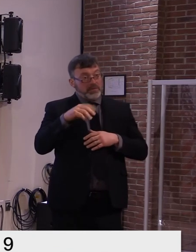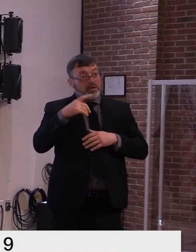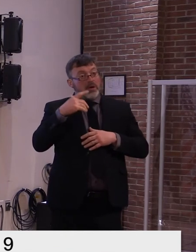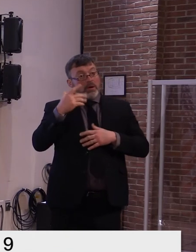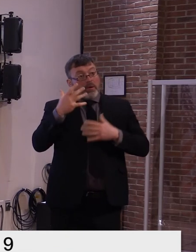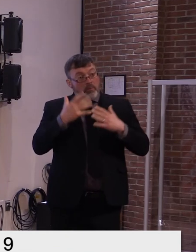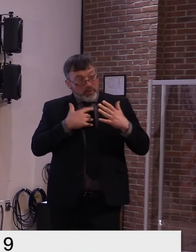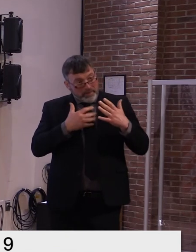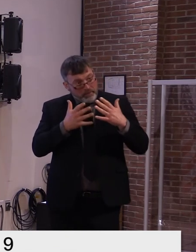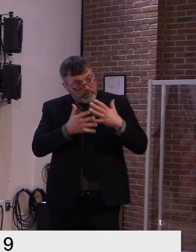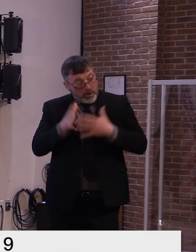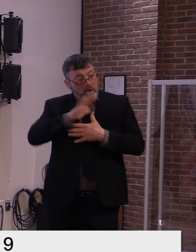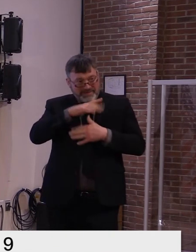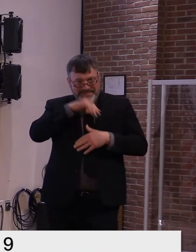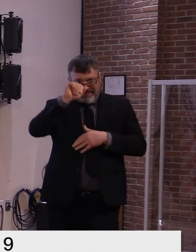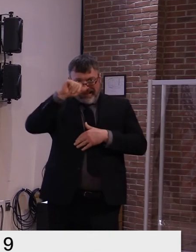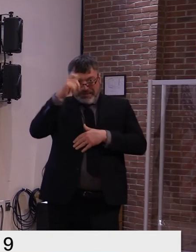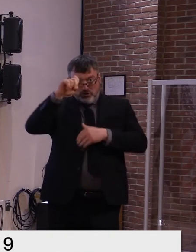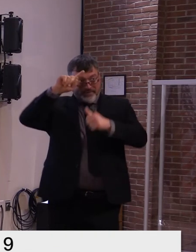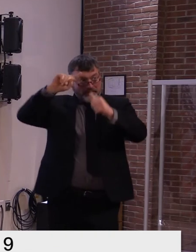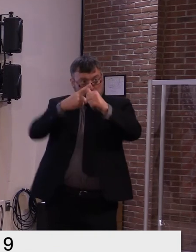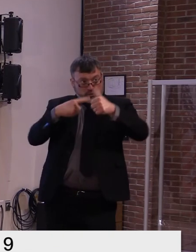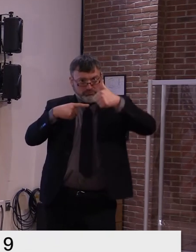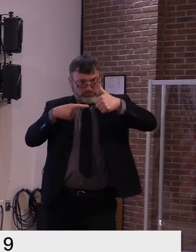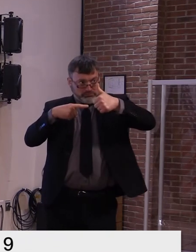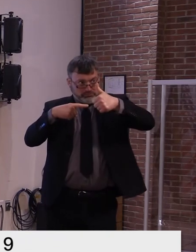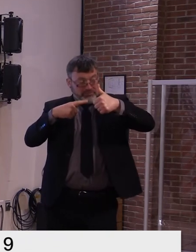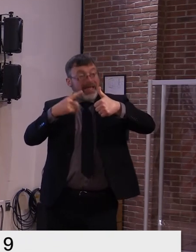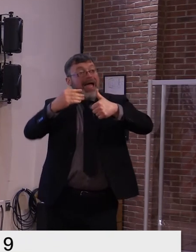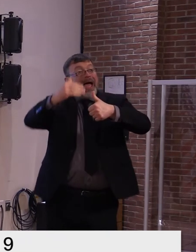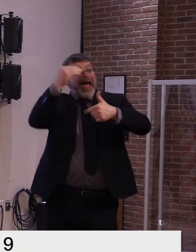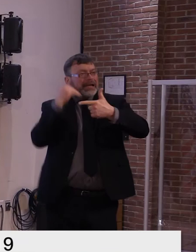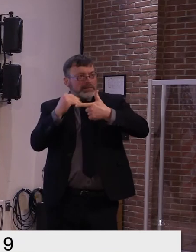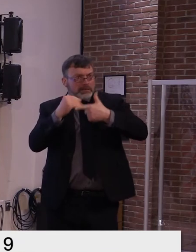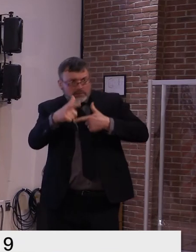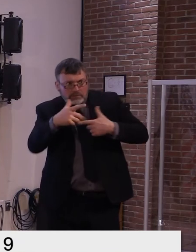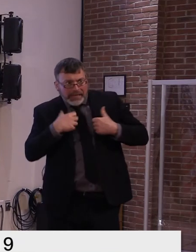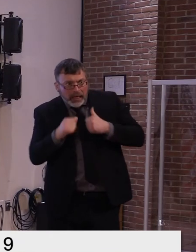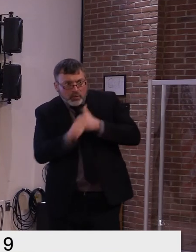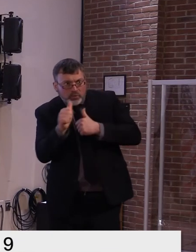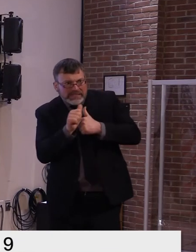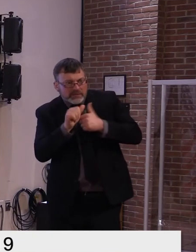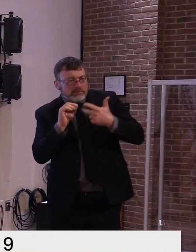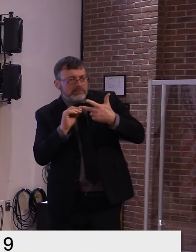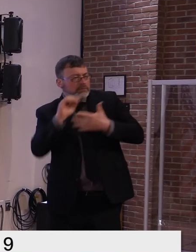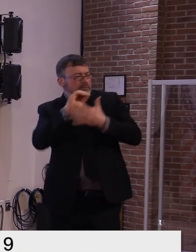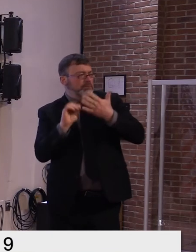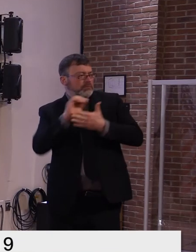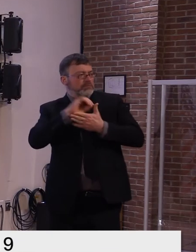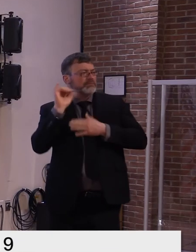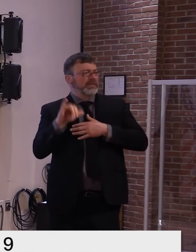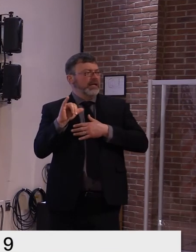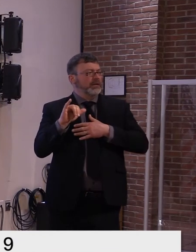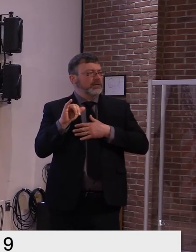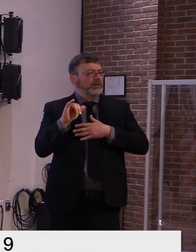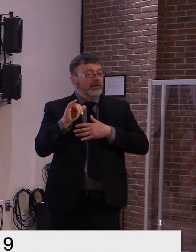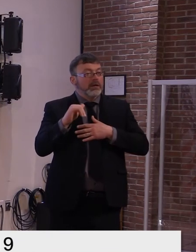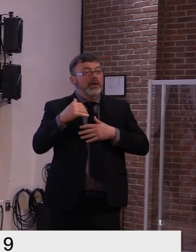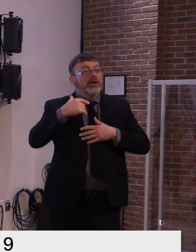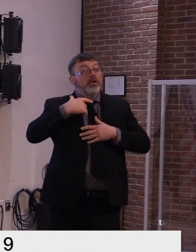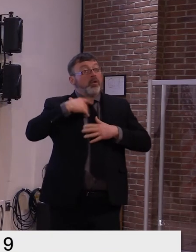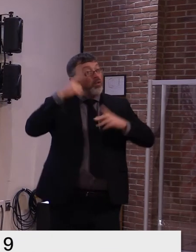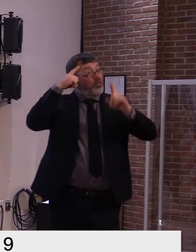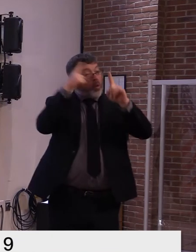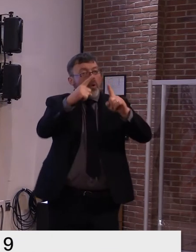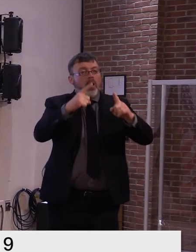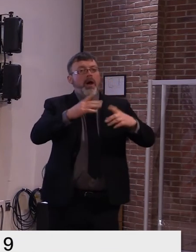our primary objective here, is to prevent death. And so that is, that's